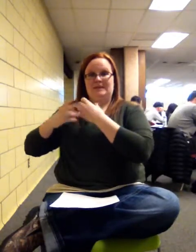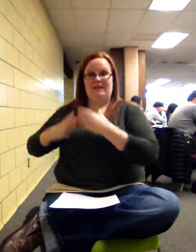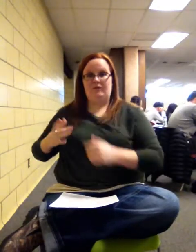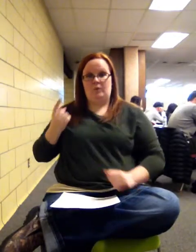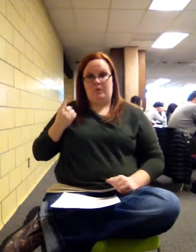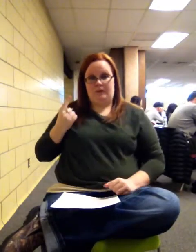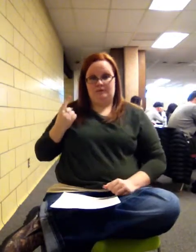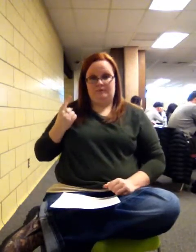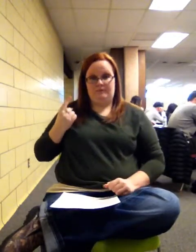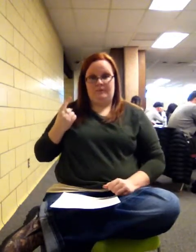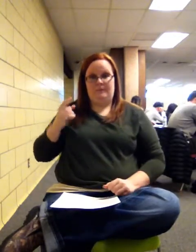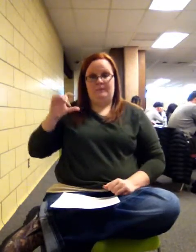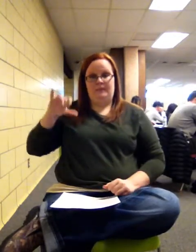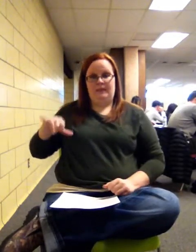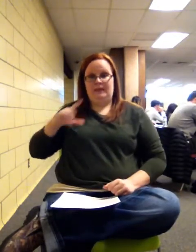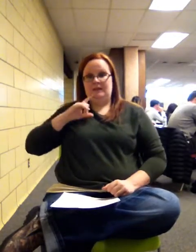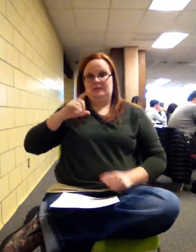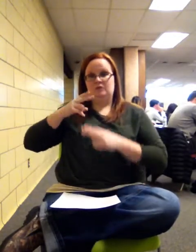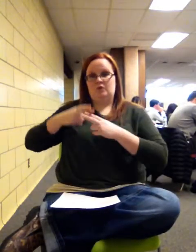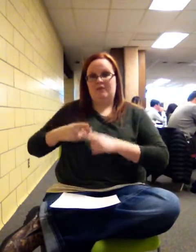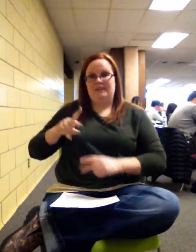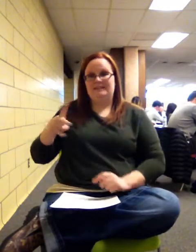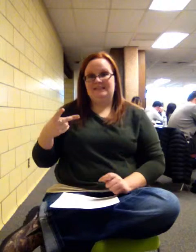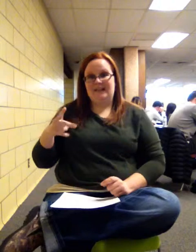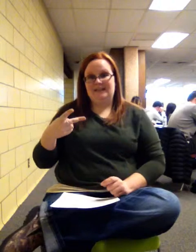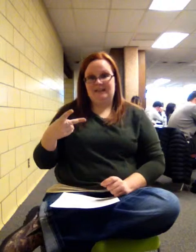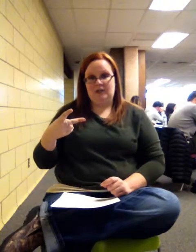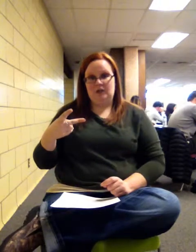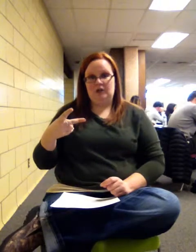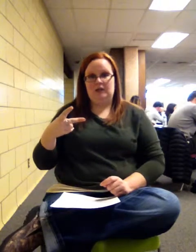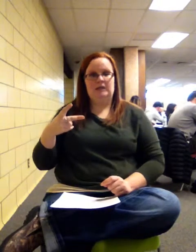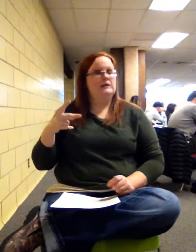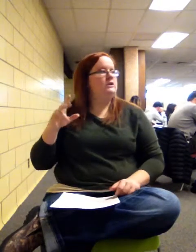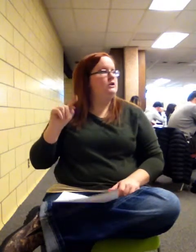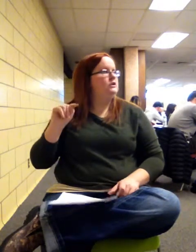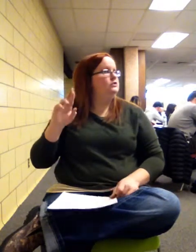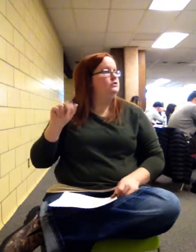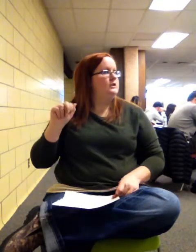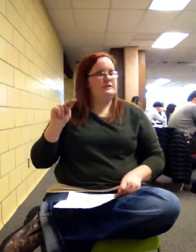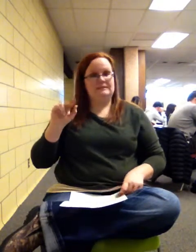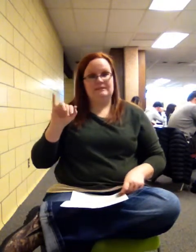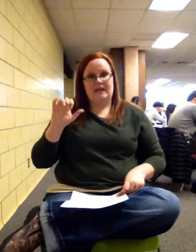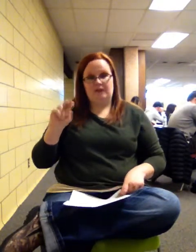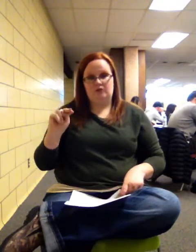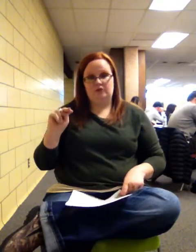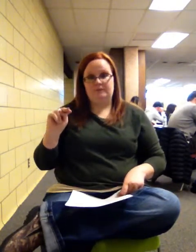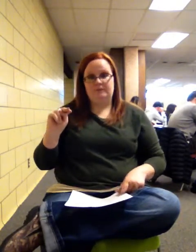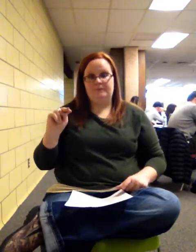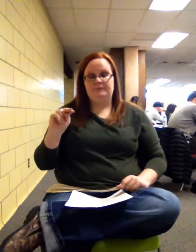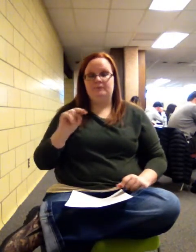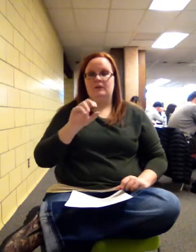Secondary market transaction, the stock and money is changing hands between two net